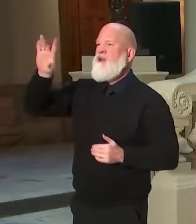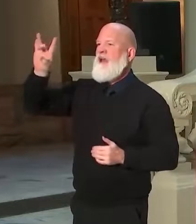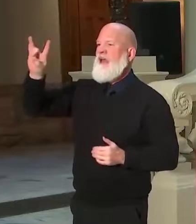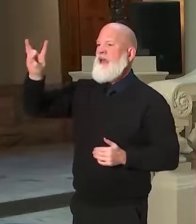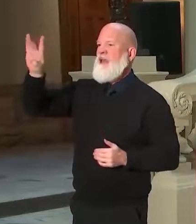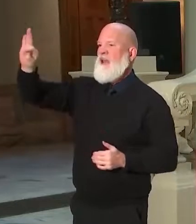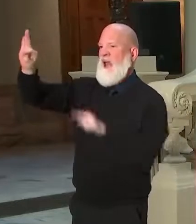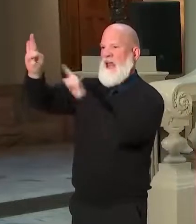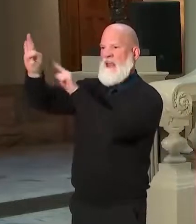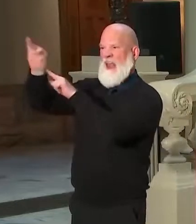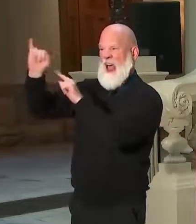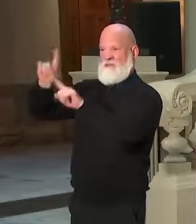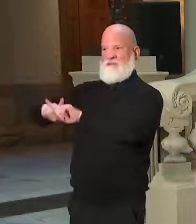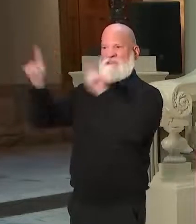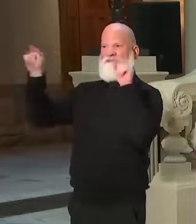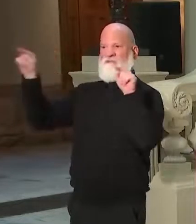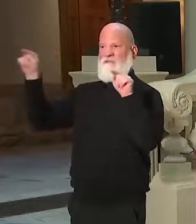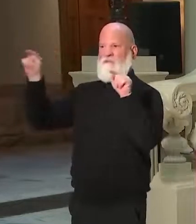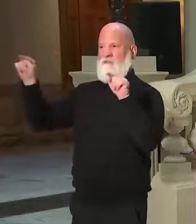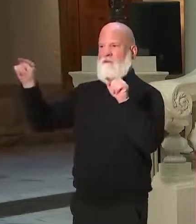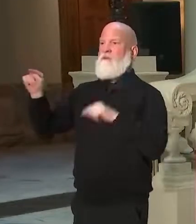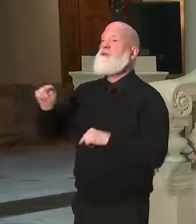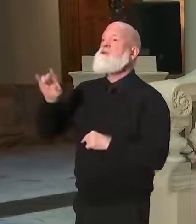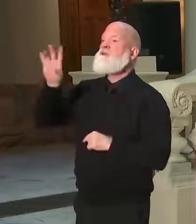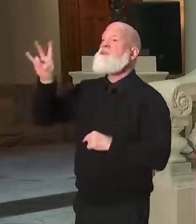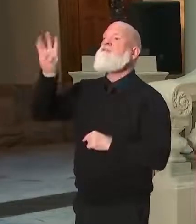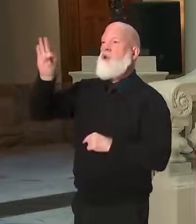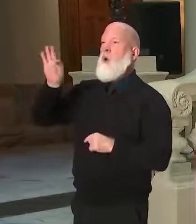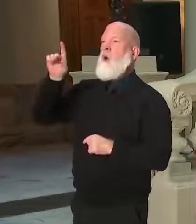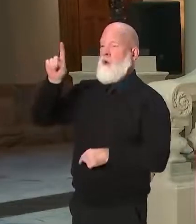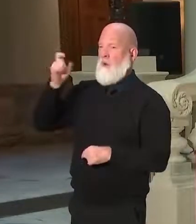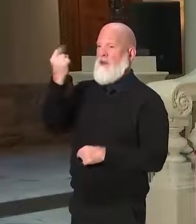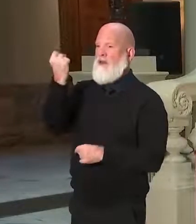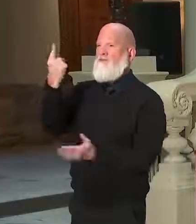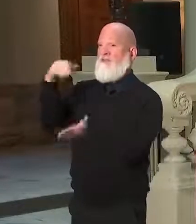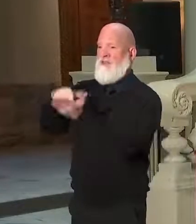of any of these data claims that shows there's nearly enough ballots to change the outcome.